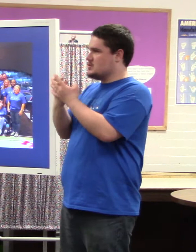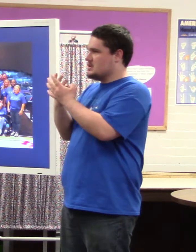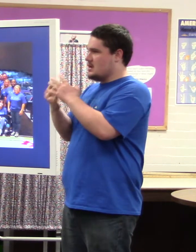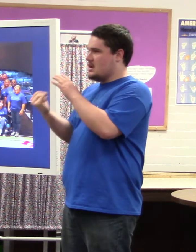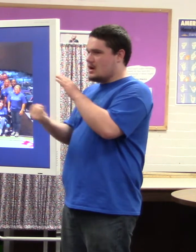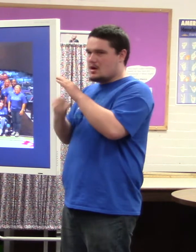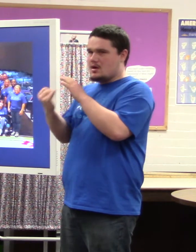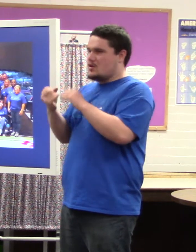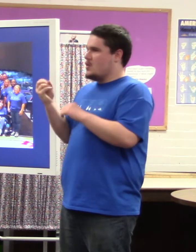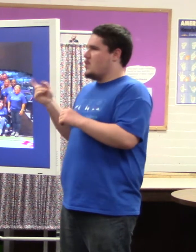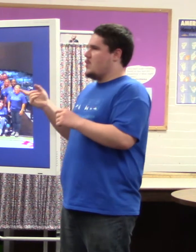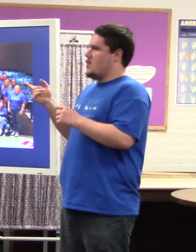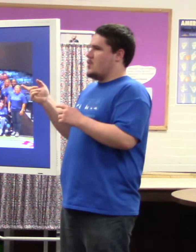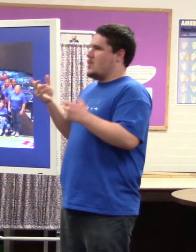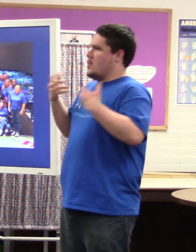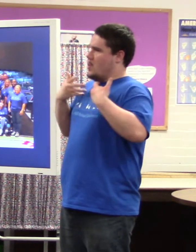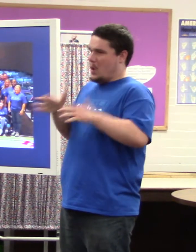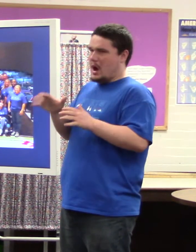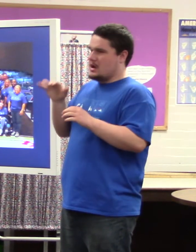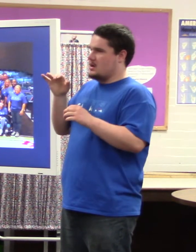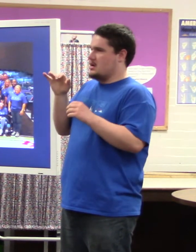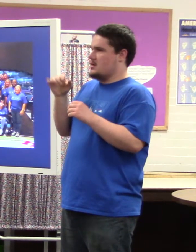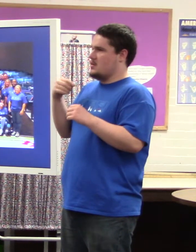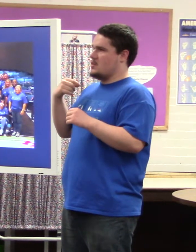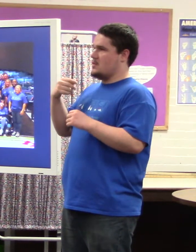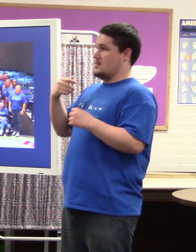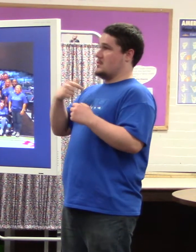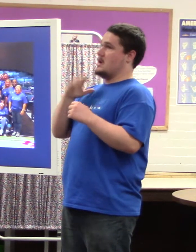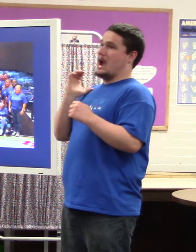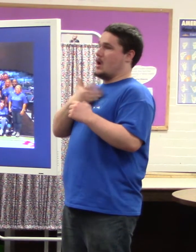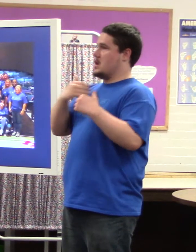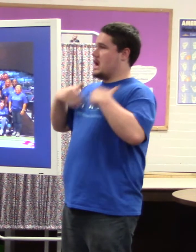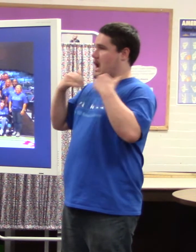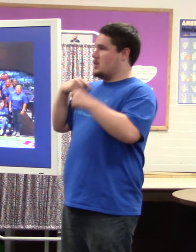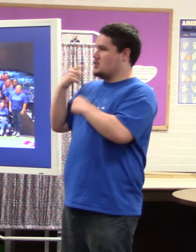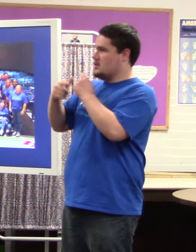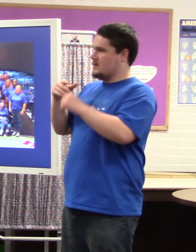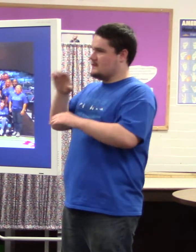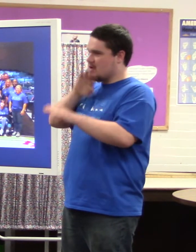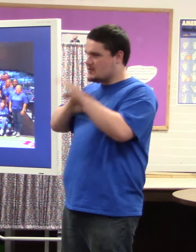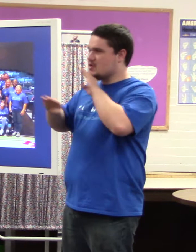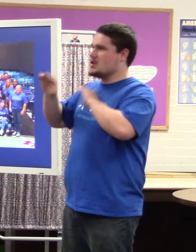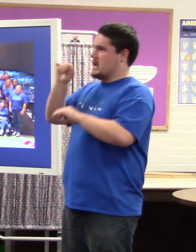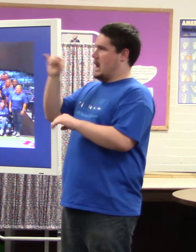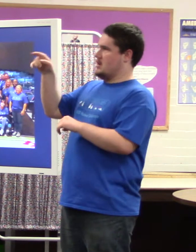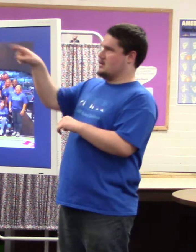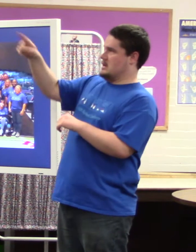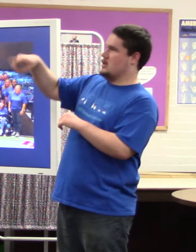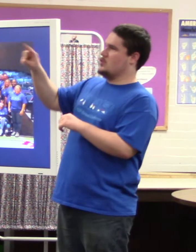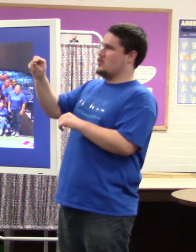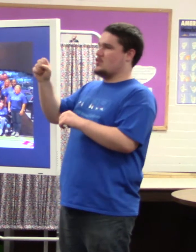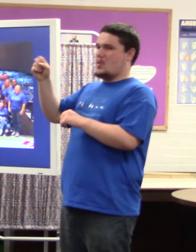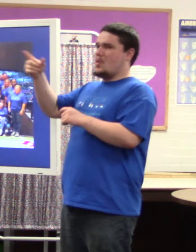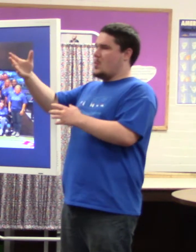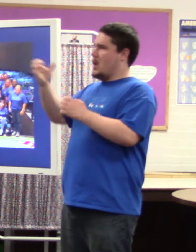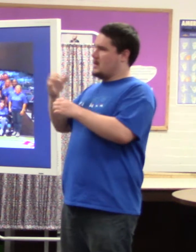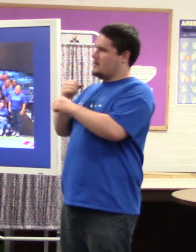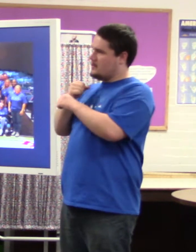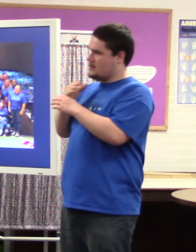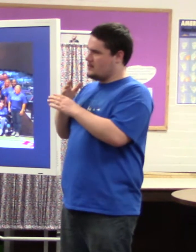before about, about the deaf people who've been incarcerated and how they feel so isolated and how this system is so